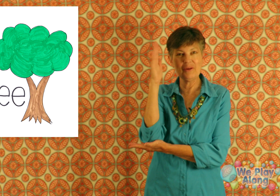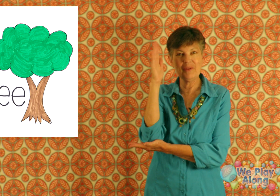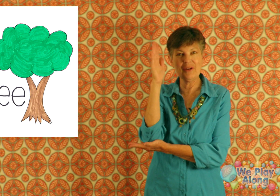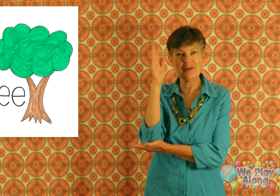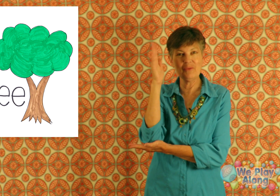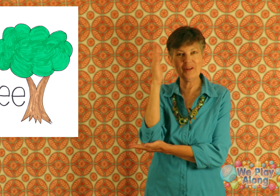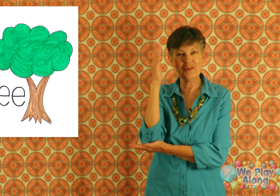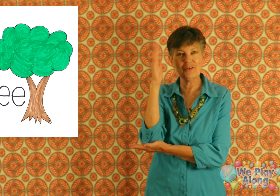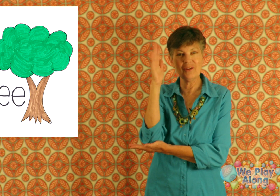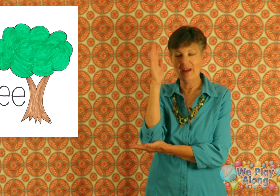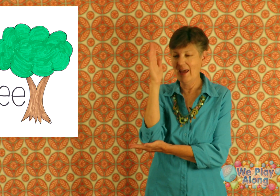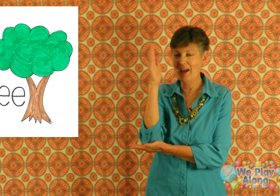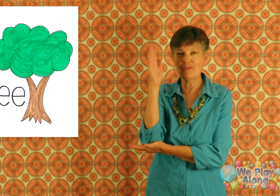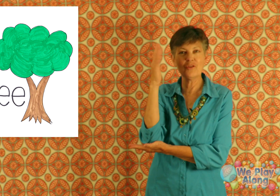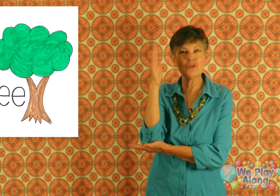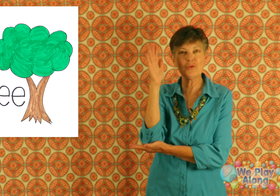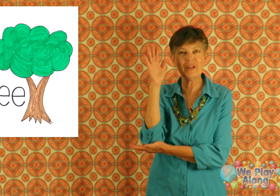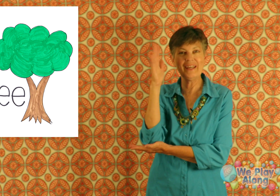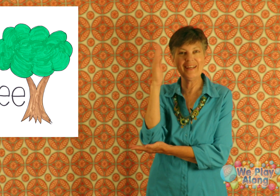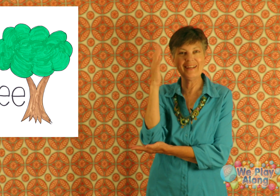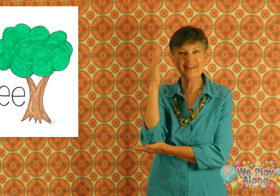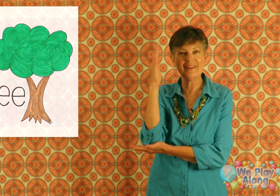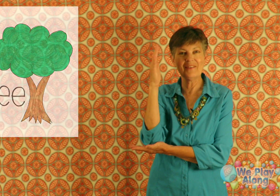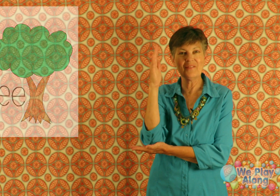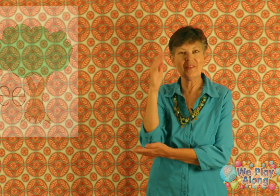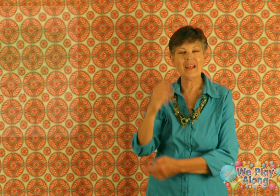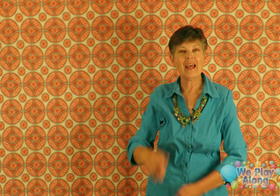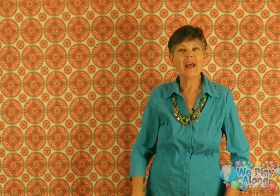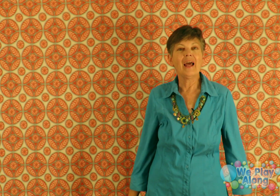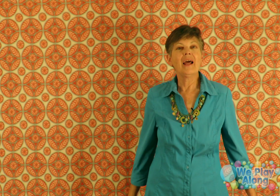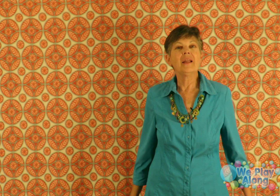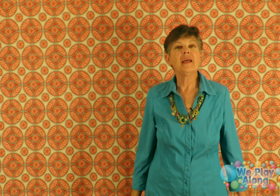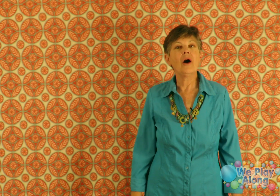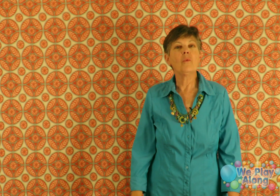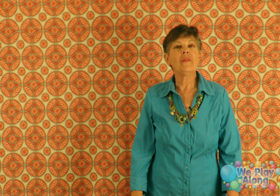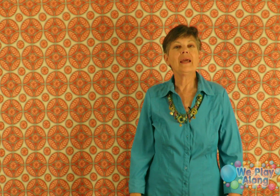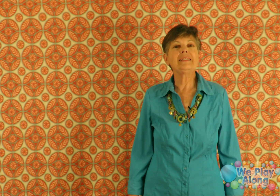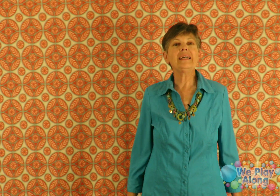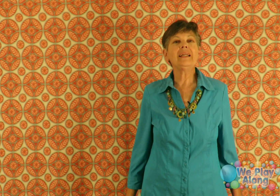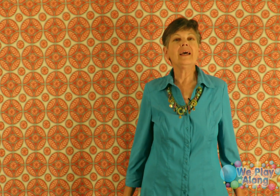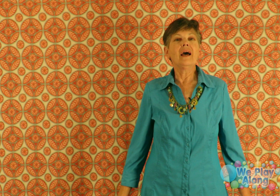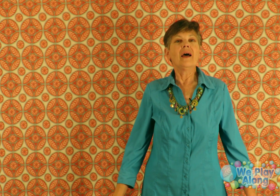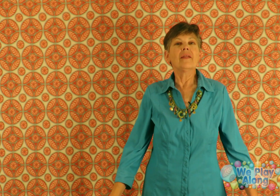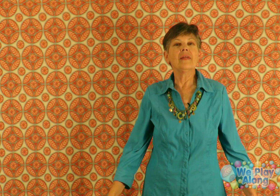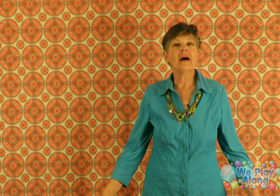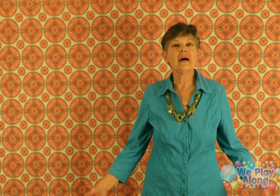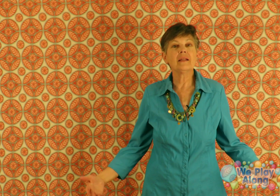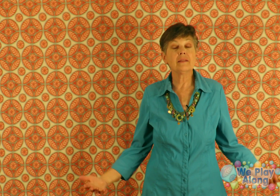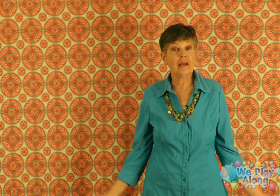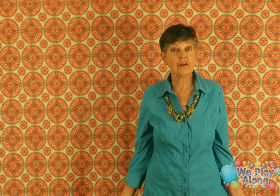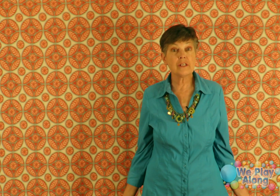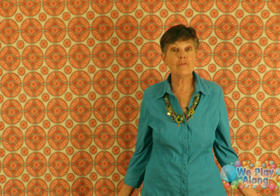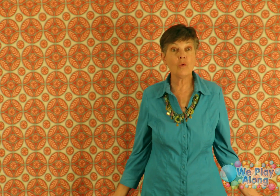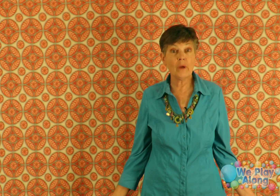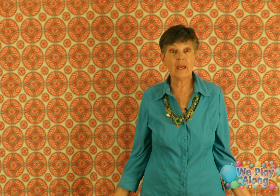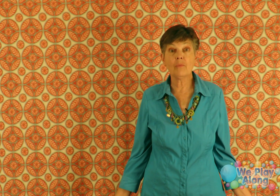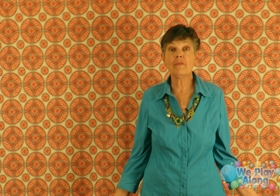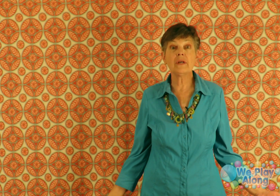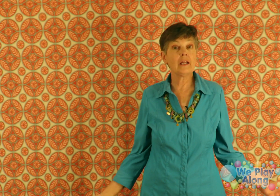up here and wiggle your hand for tree. Now, when they did the letters of the week, and we've done a